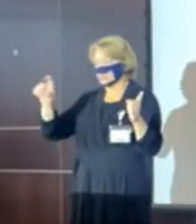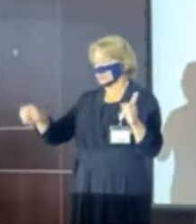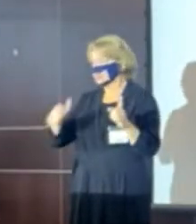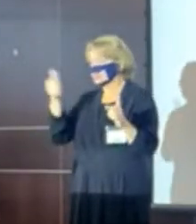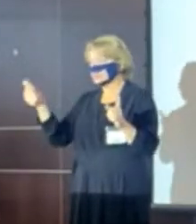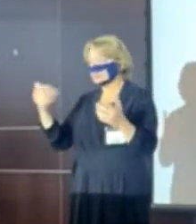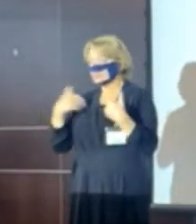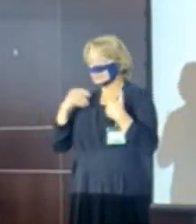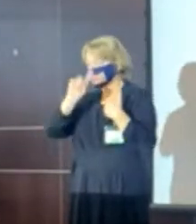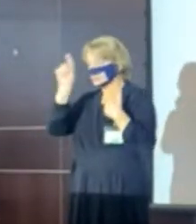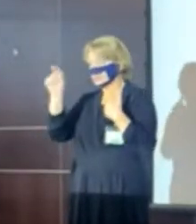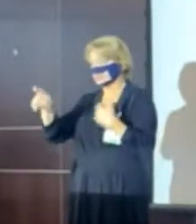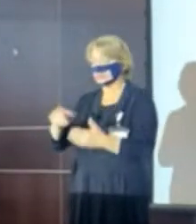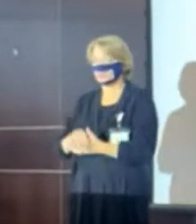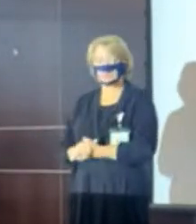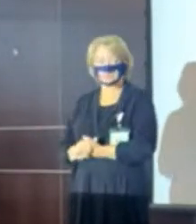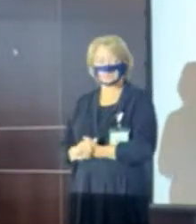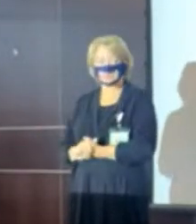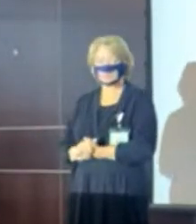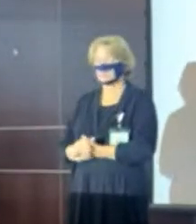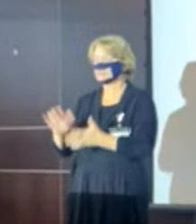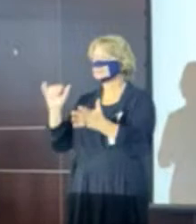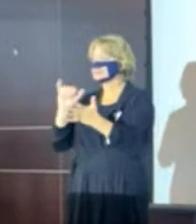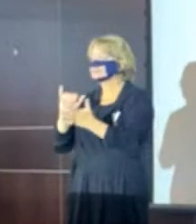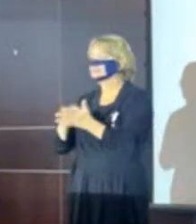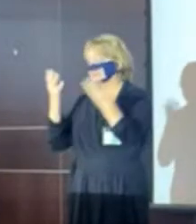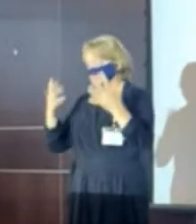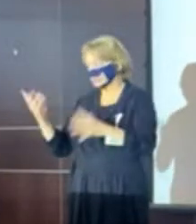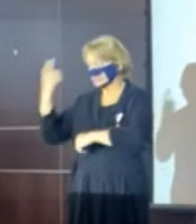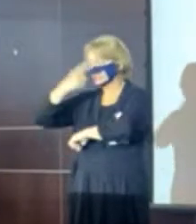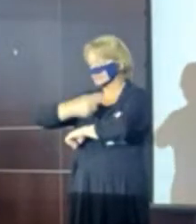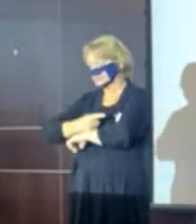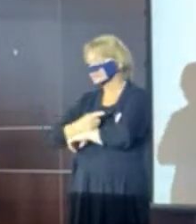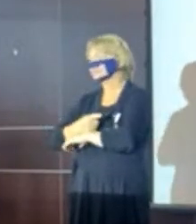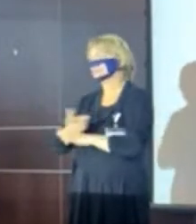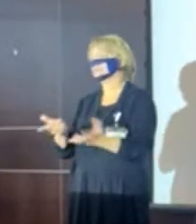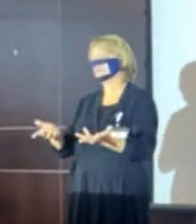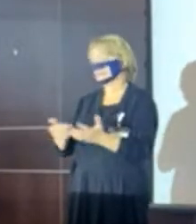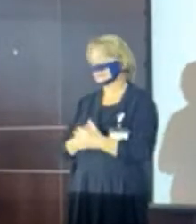I don't believe so. Okay, then that concludes today's briefing. Thank you all. Thank you all very much. Appreciate it.